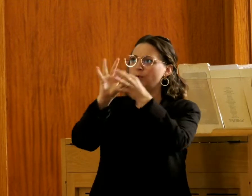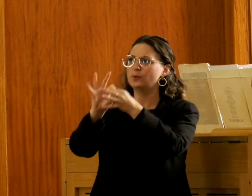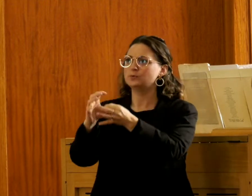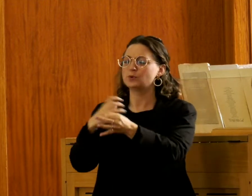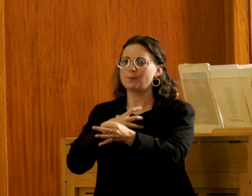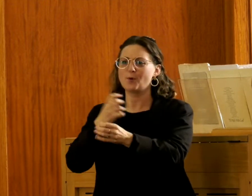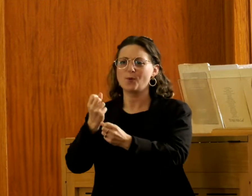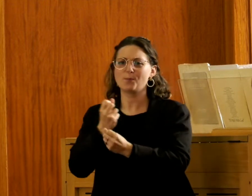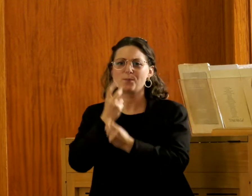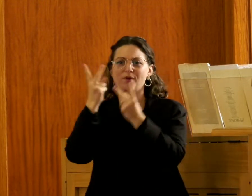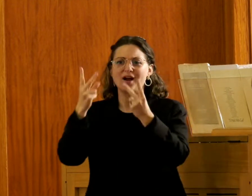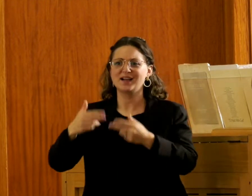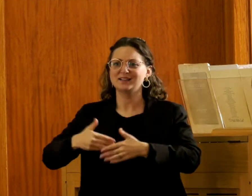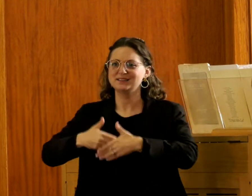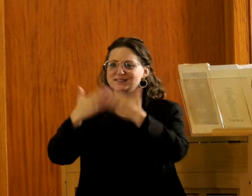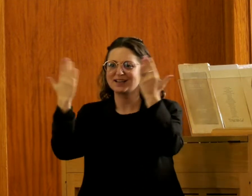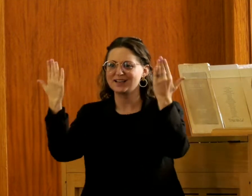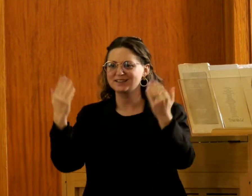day.